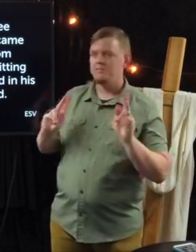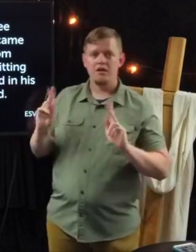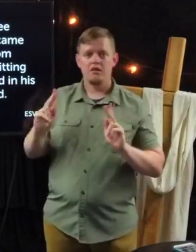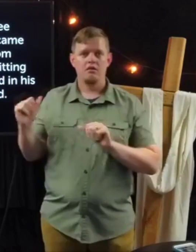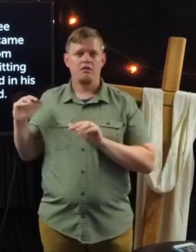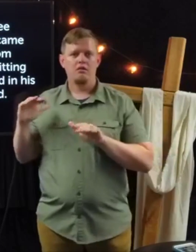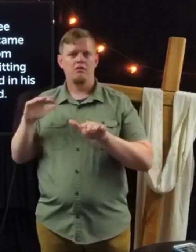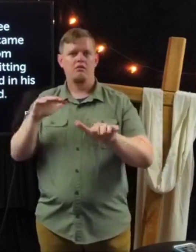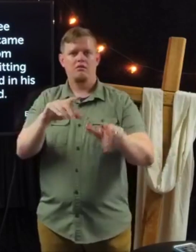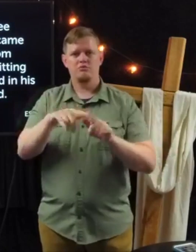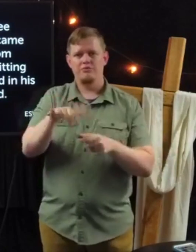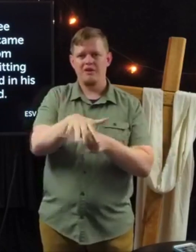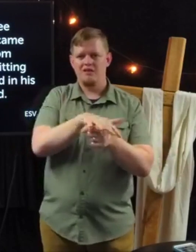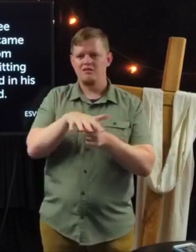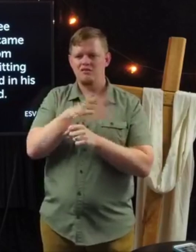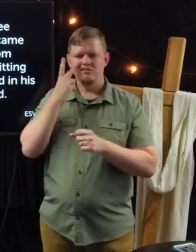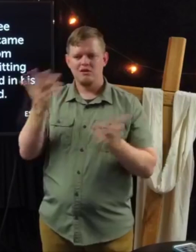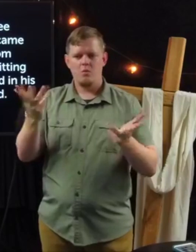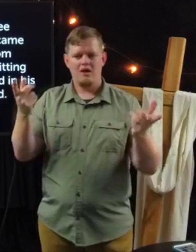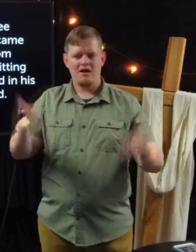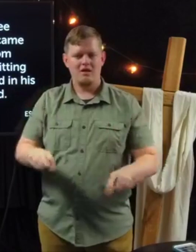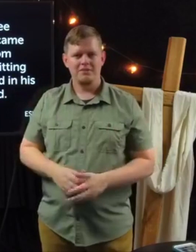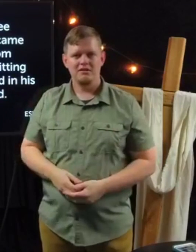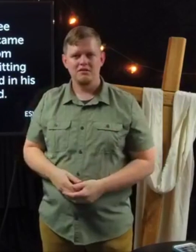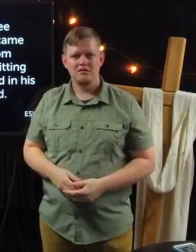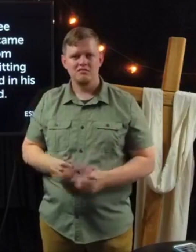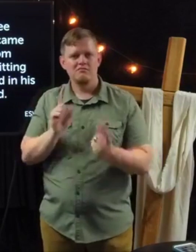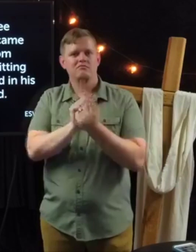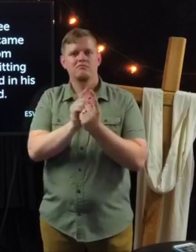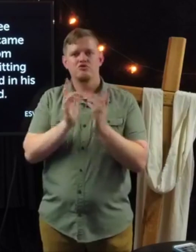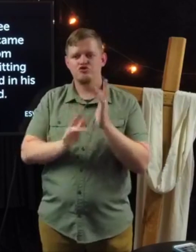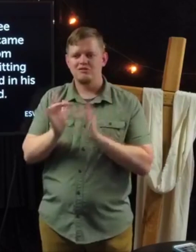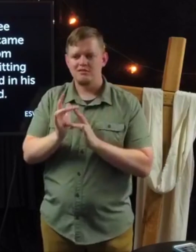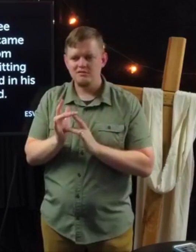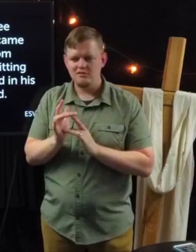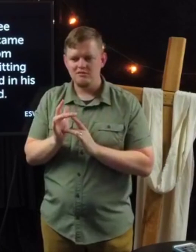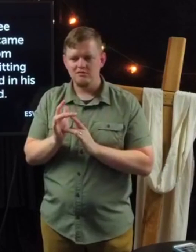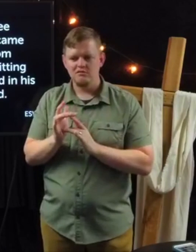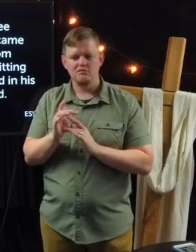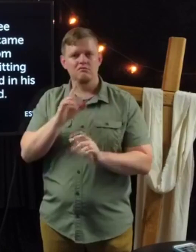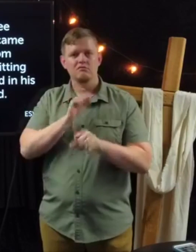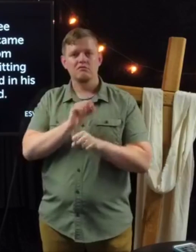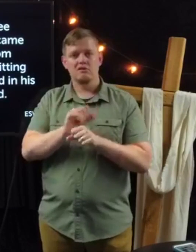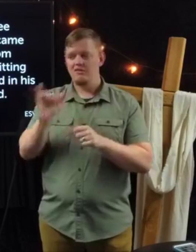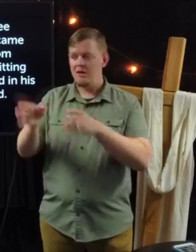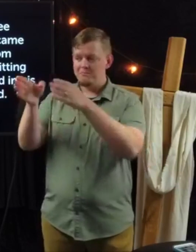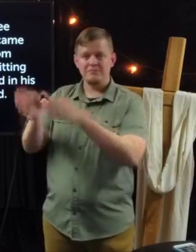Then people went out to see what had happened, and they came to Jesus, and they found